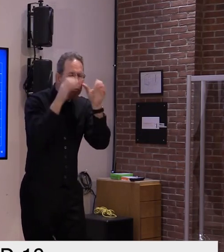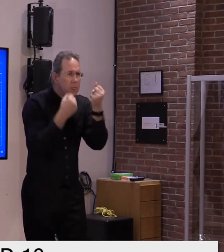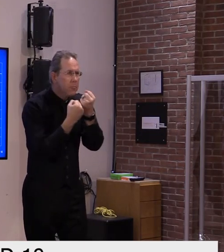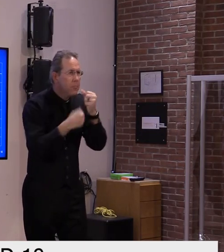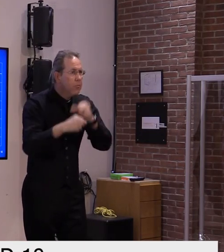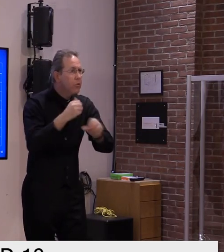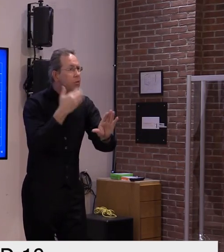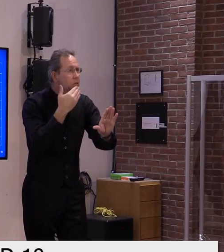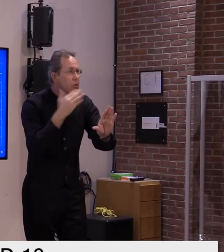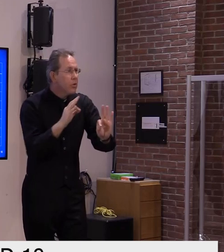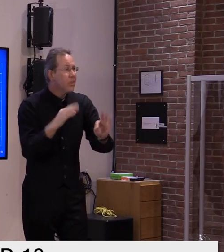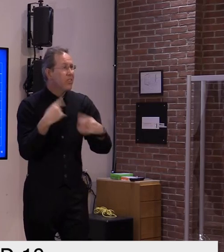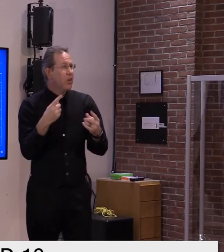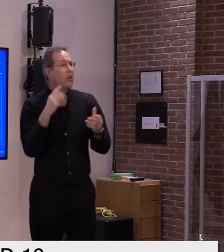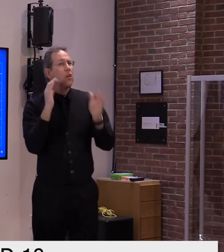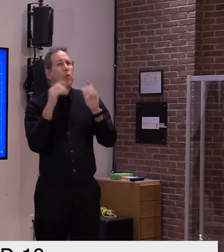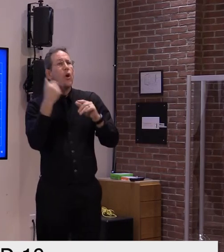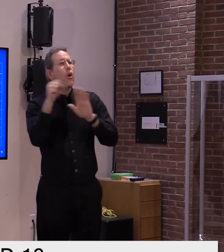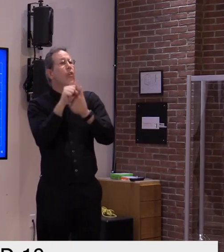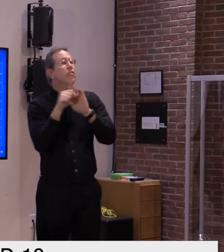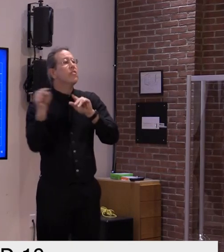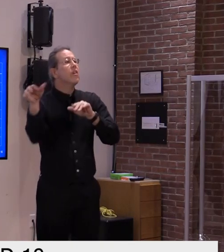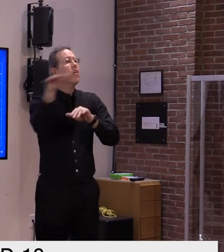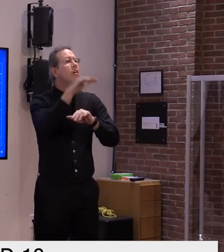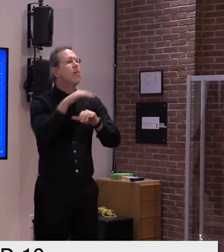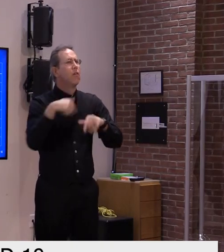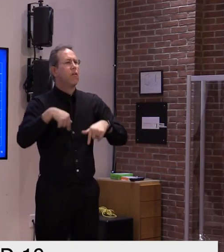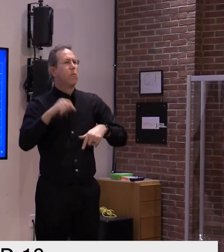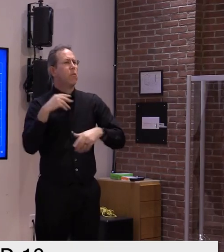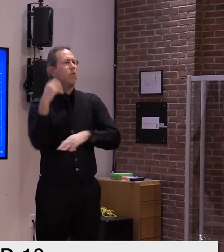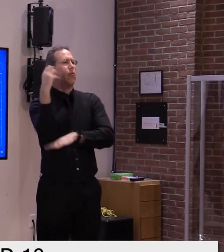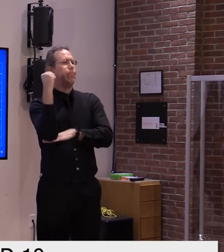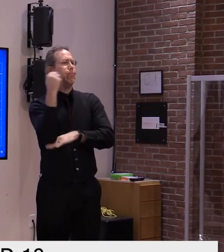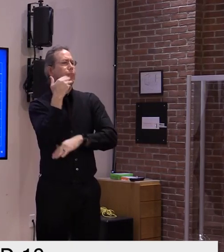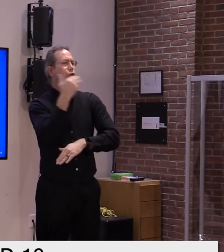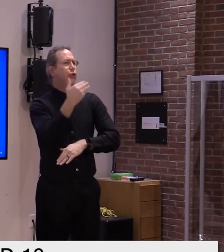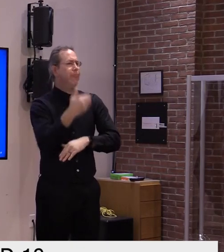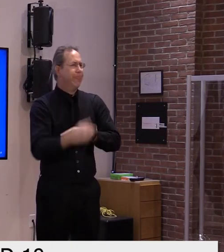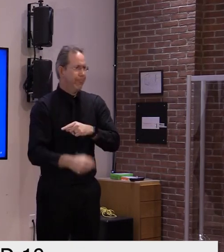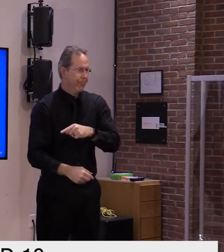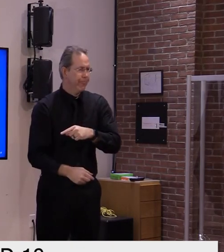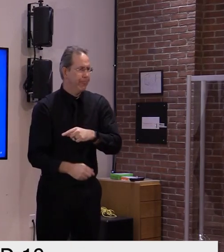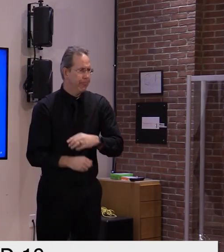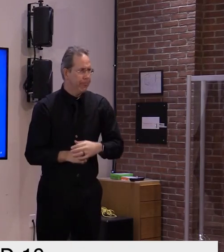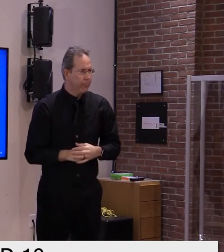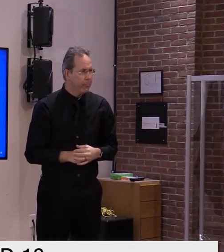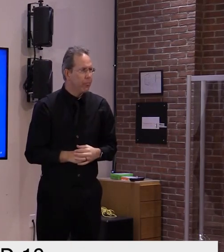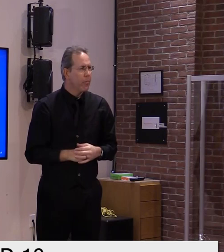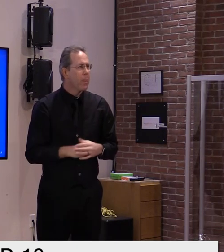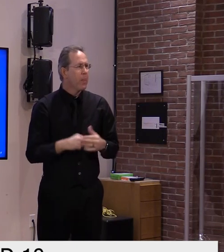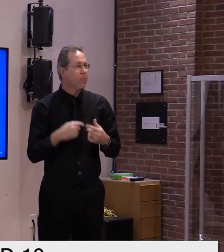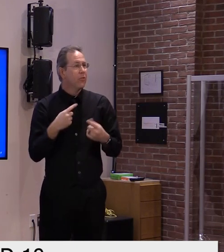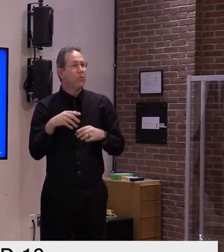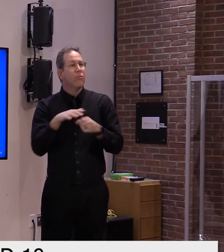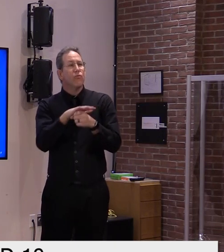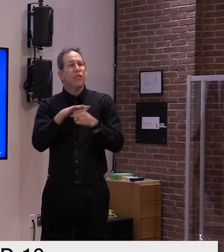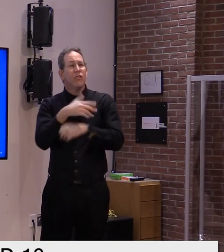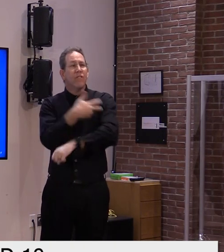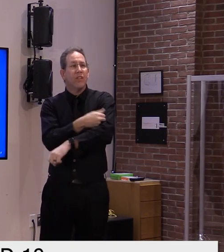indicators, Vermont remains in the top 3 states in the country. And when we look to the vaccine